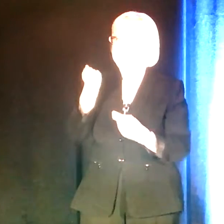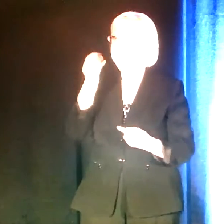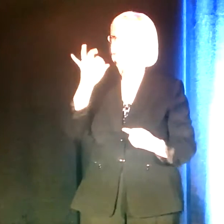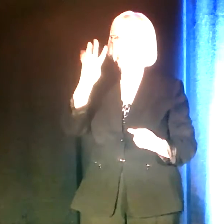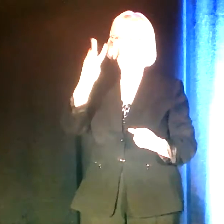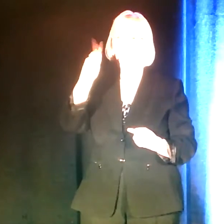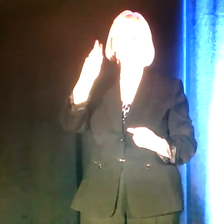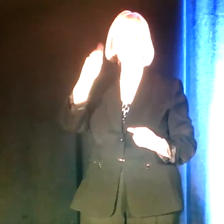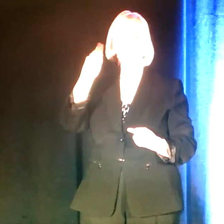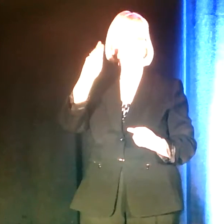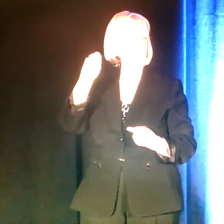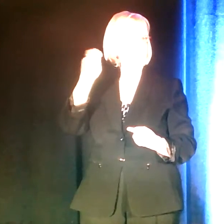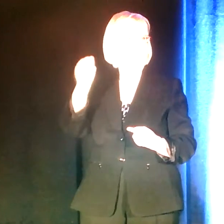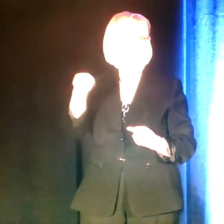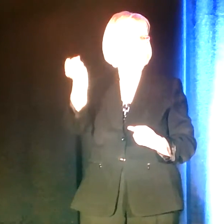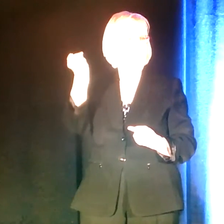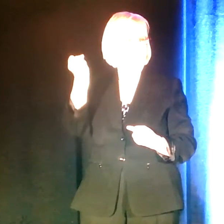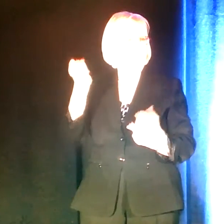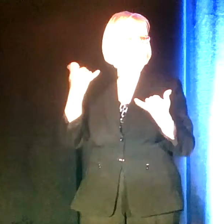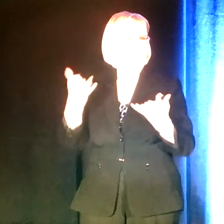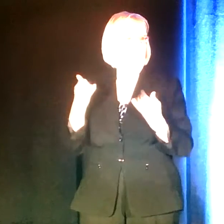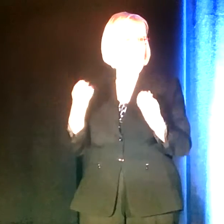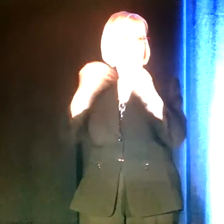Research since the 60s